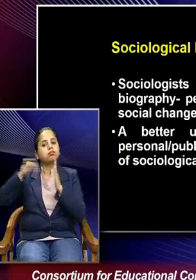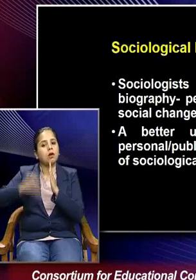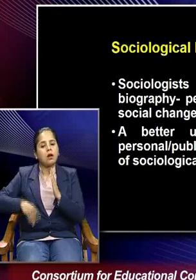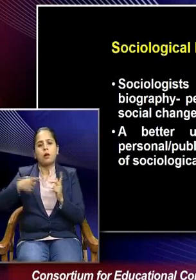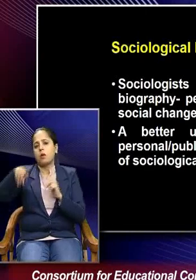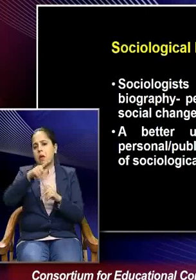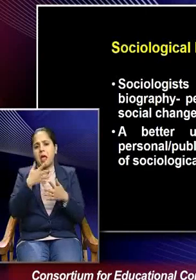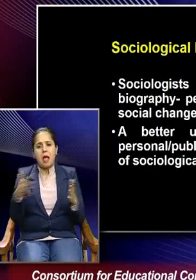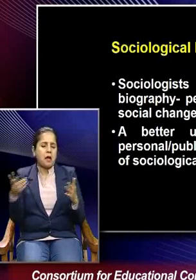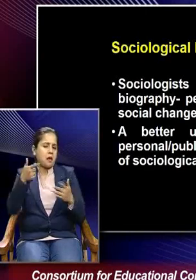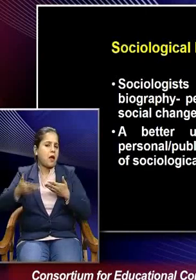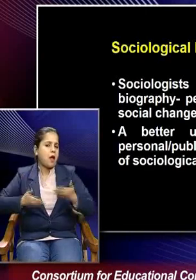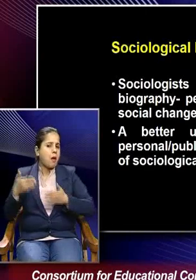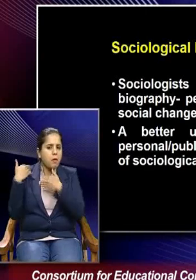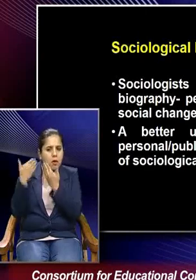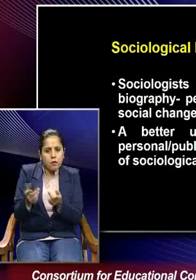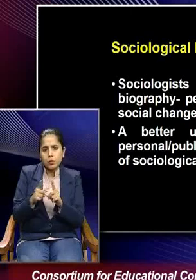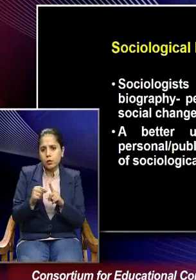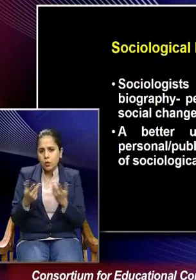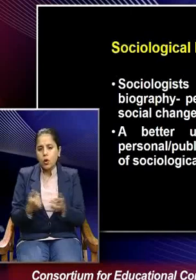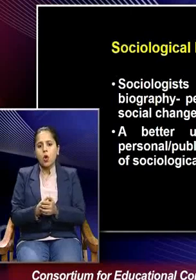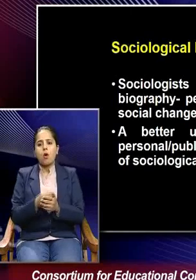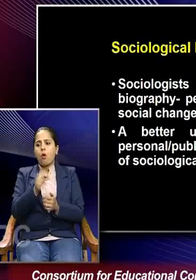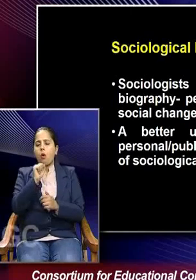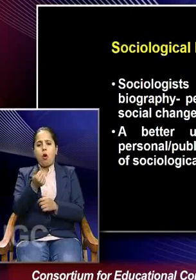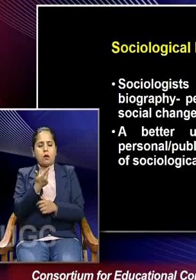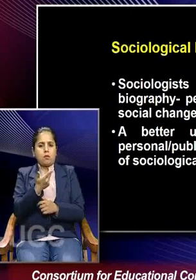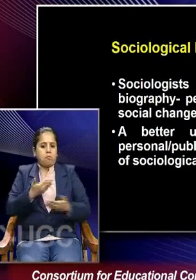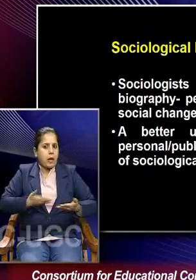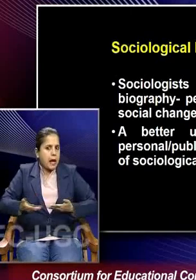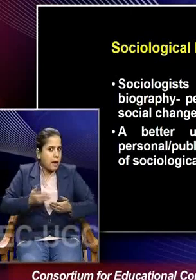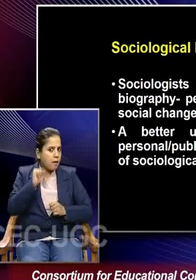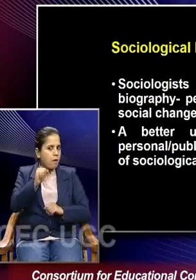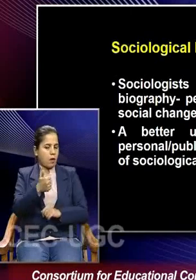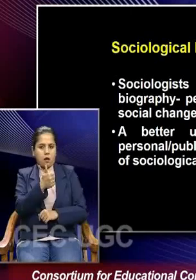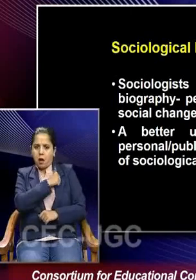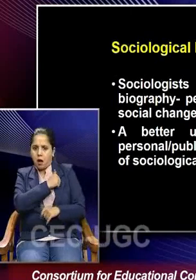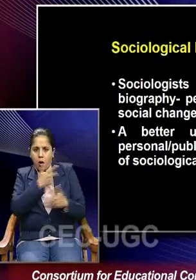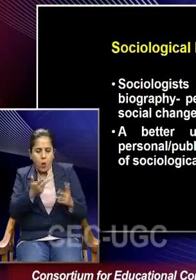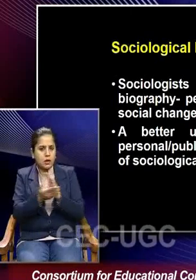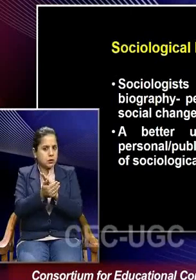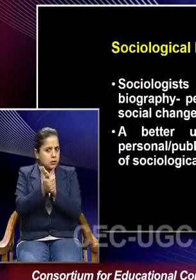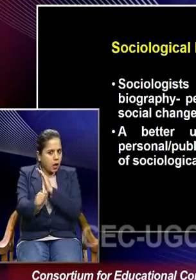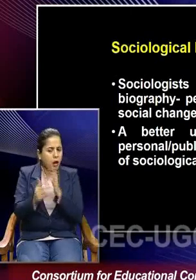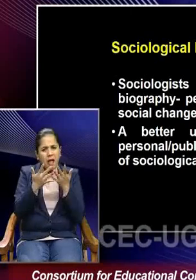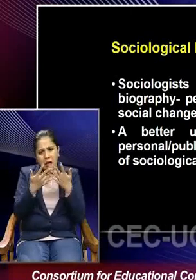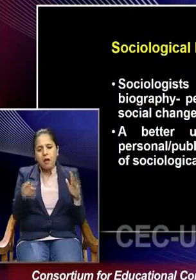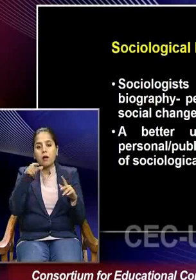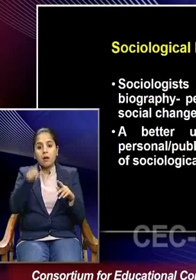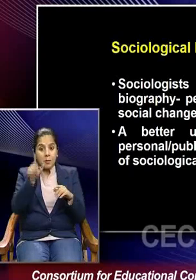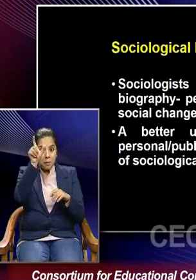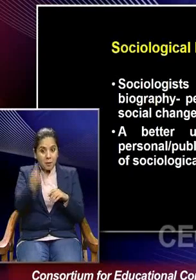have, what kind of attributes you have, what kind of skills you have. So that